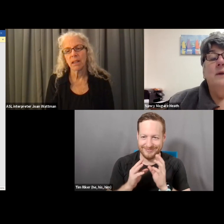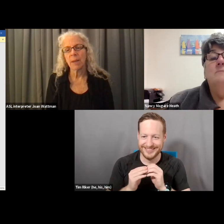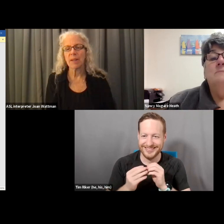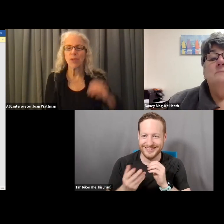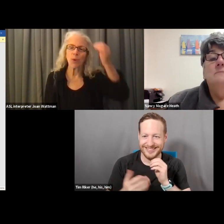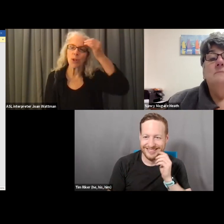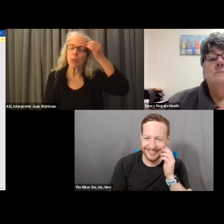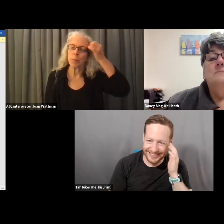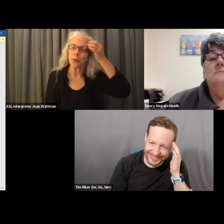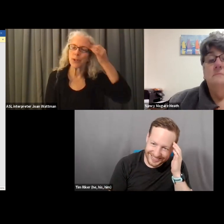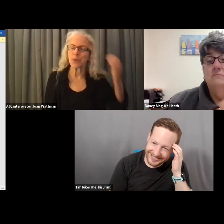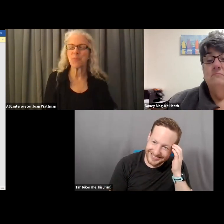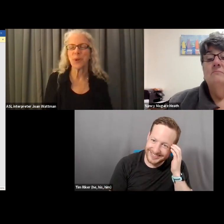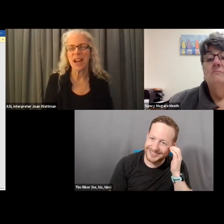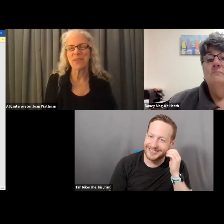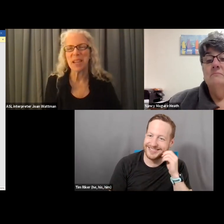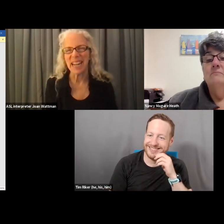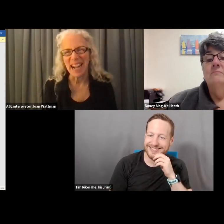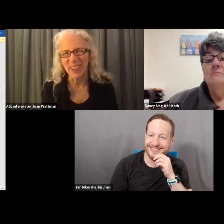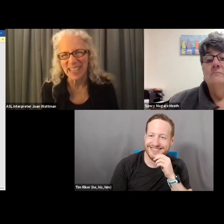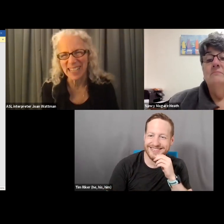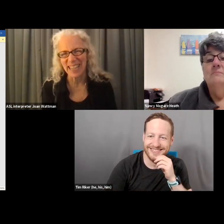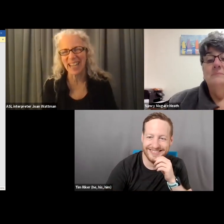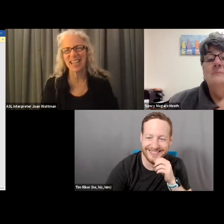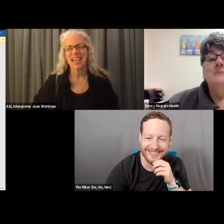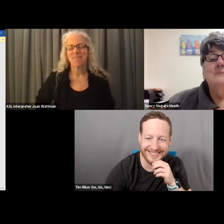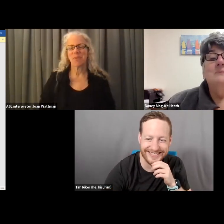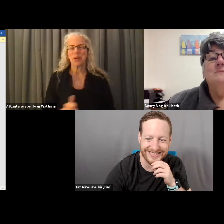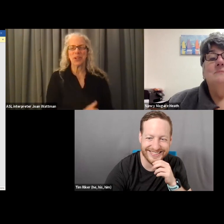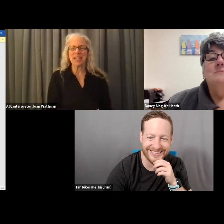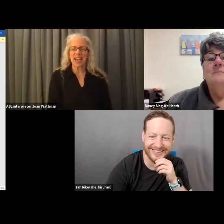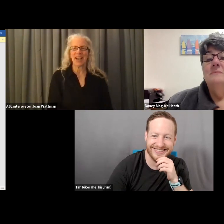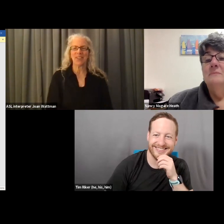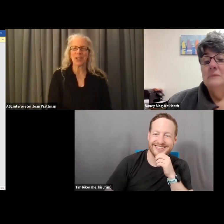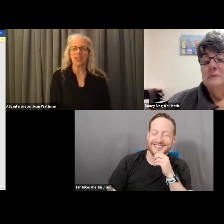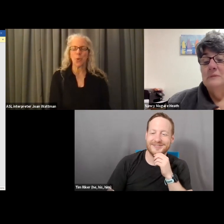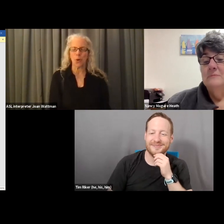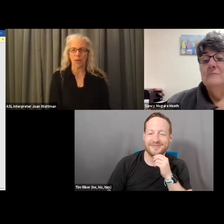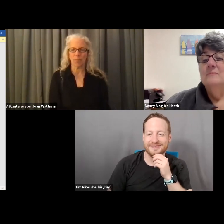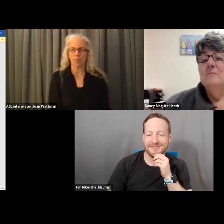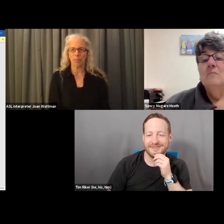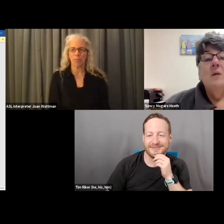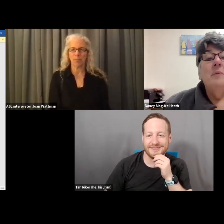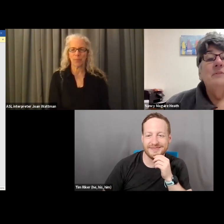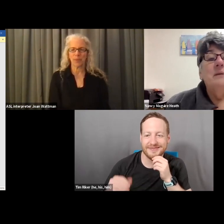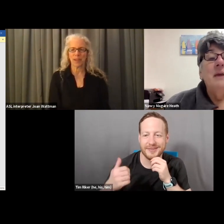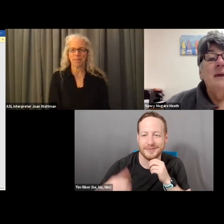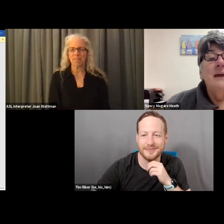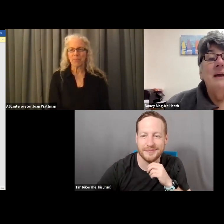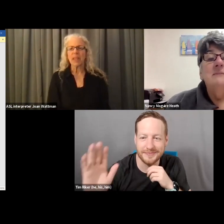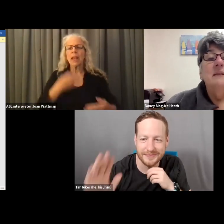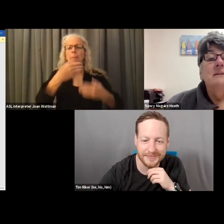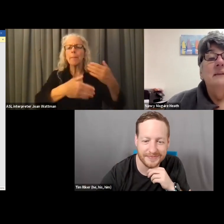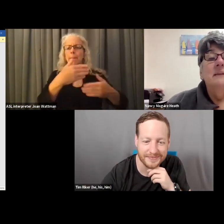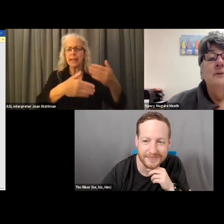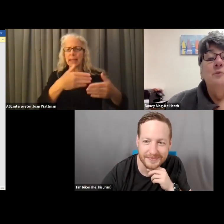Okay, I mean, if there were only one person, we wouldn't have a meeting, obviously, but we don't need to have a quorum. Bethany, may I